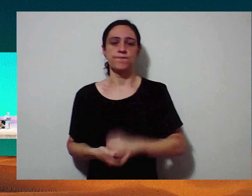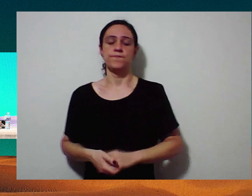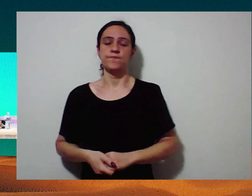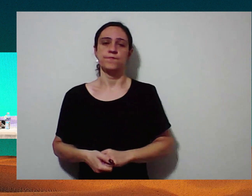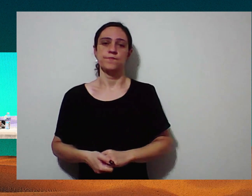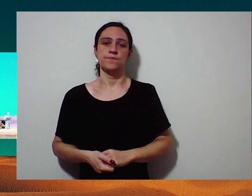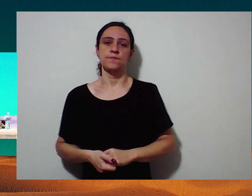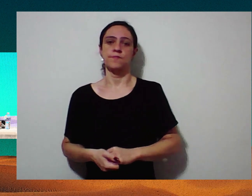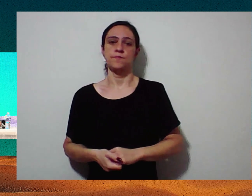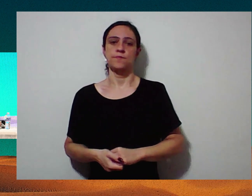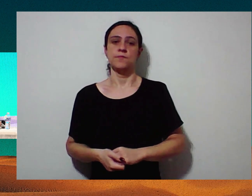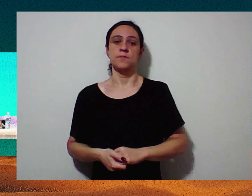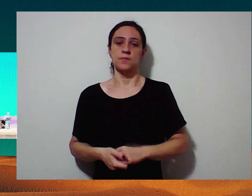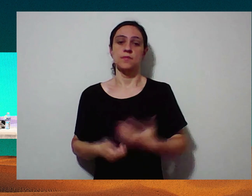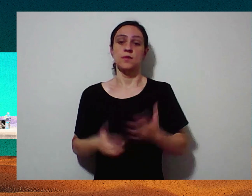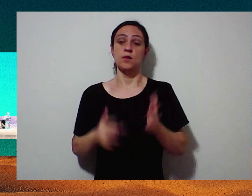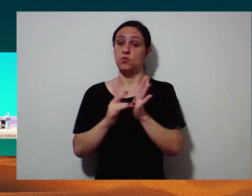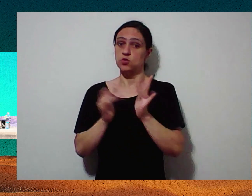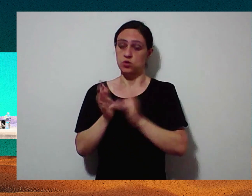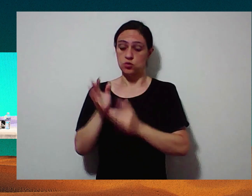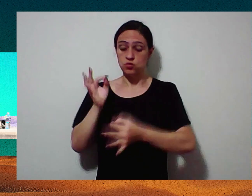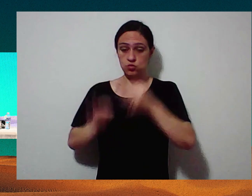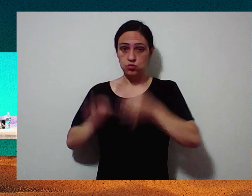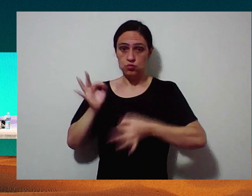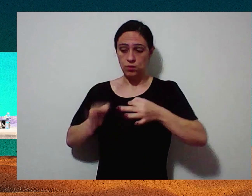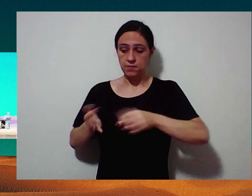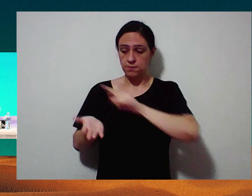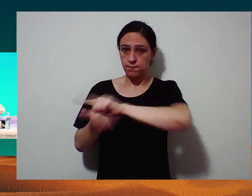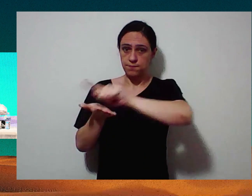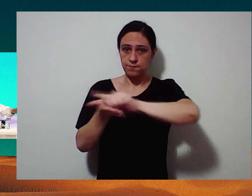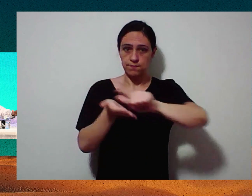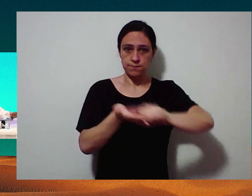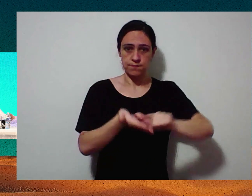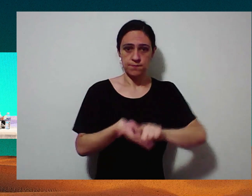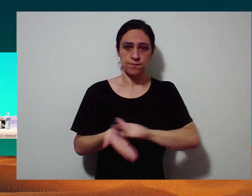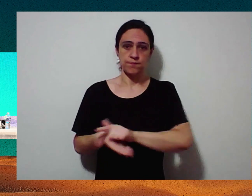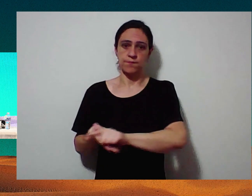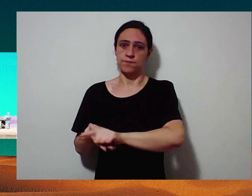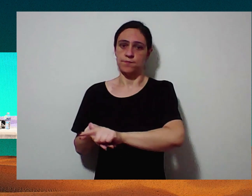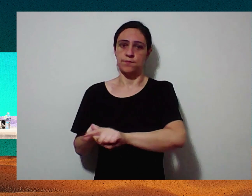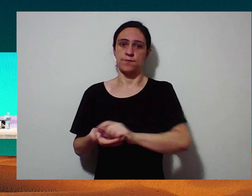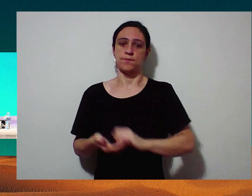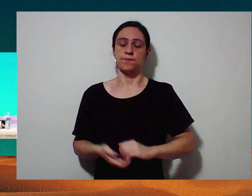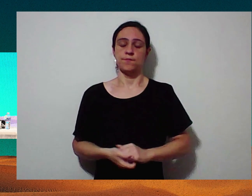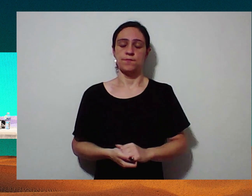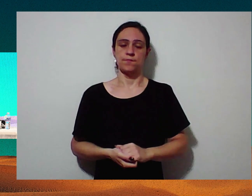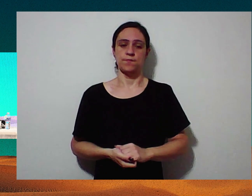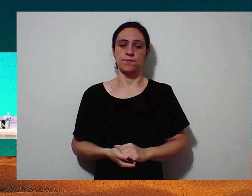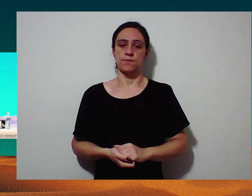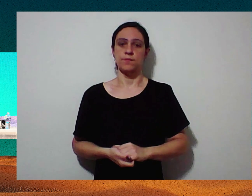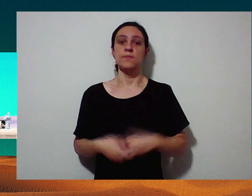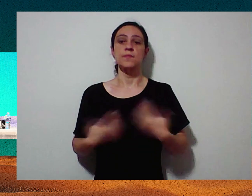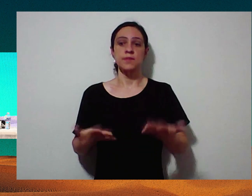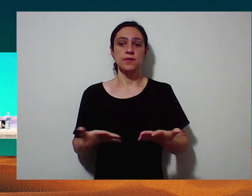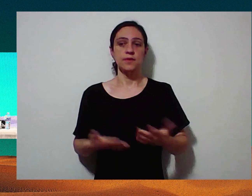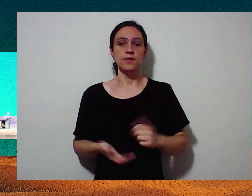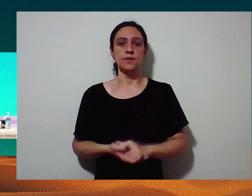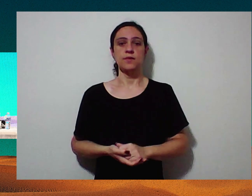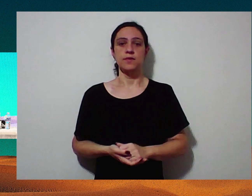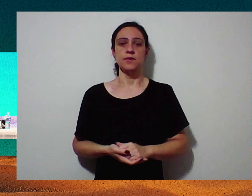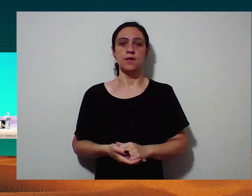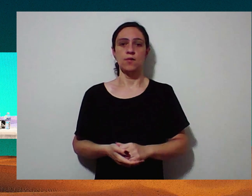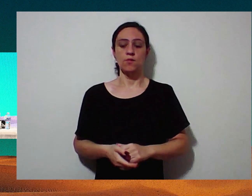Filho, tudo foi limpo. Through the judgment of the Son, everything was cleansed. Por isso, irmãos, o julgamento de Cristo, irmãos, é